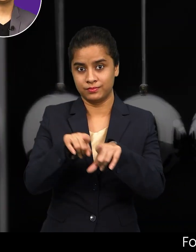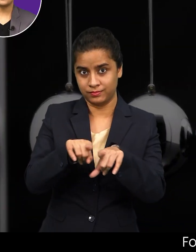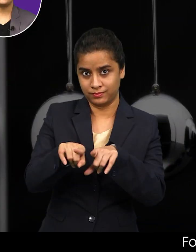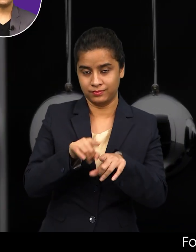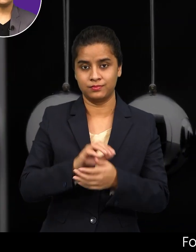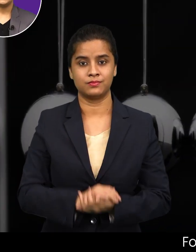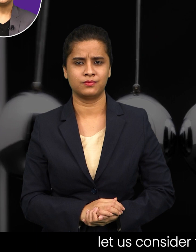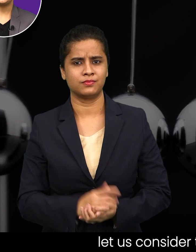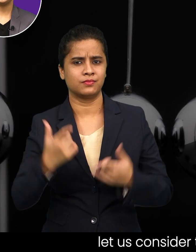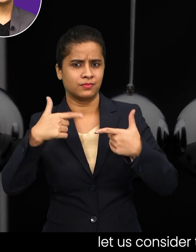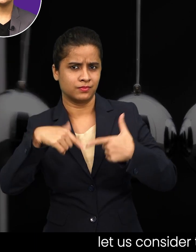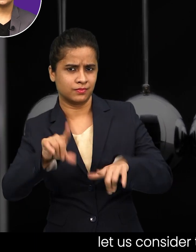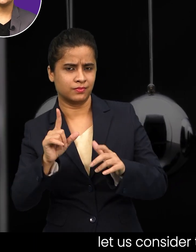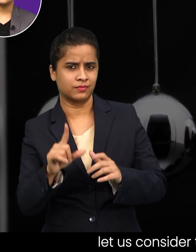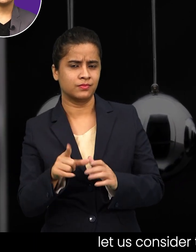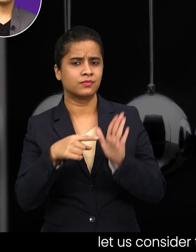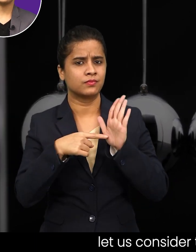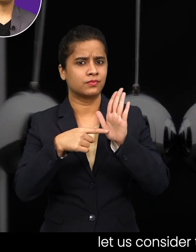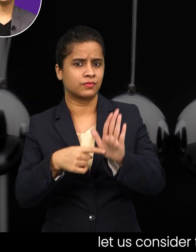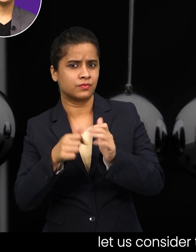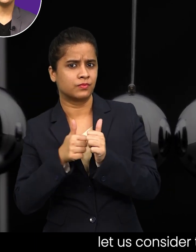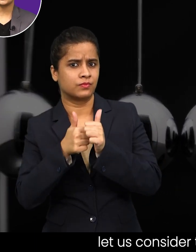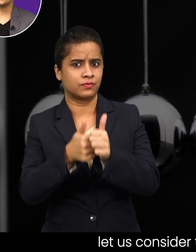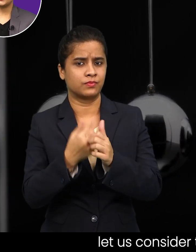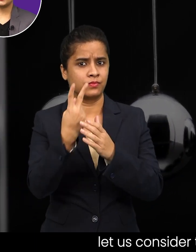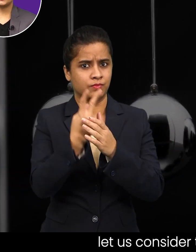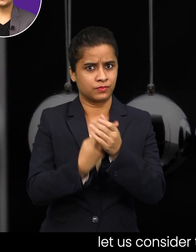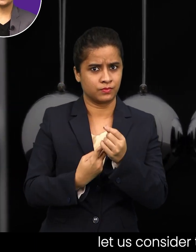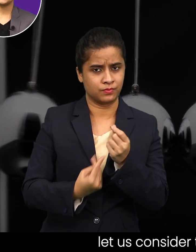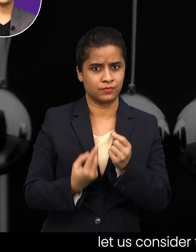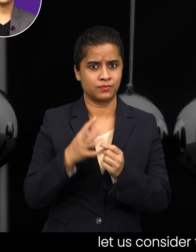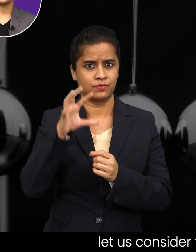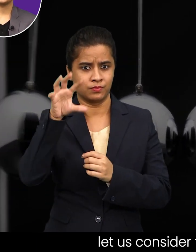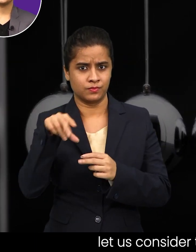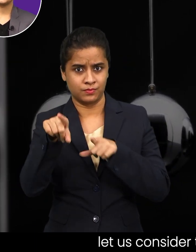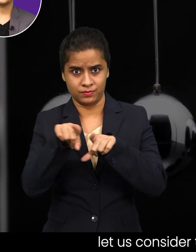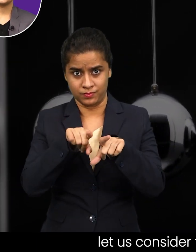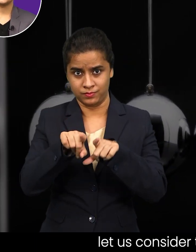For example, let us consider the following two cases.